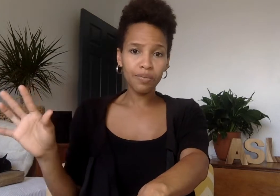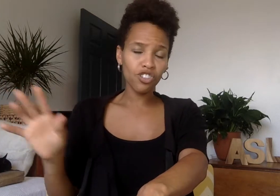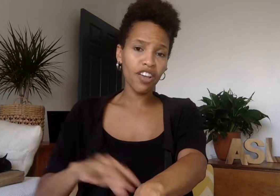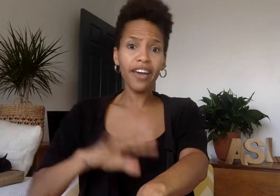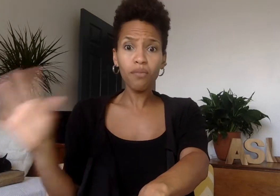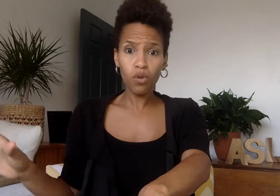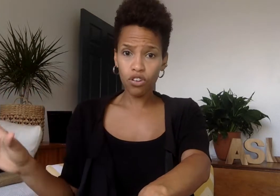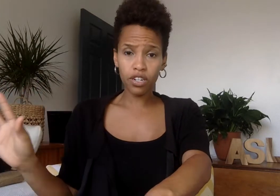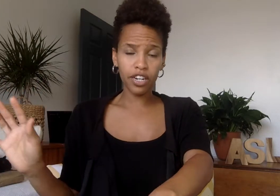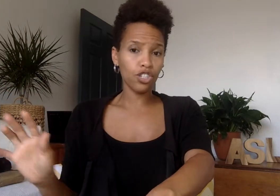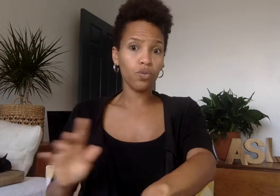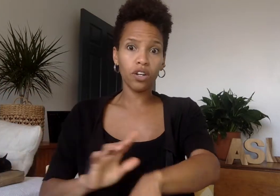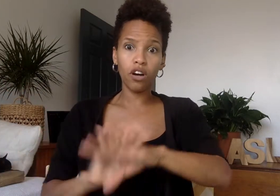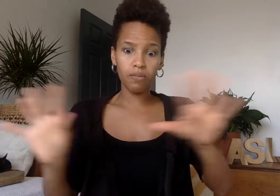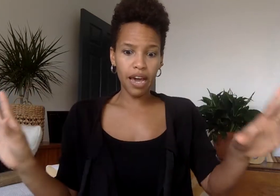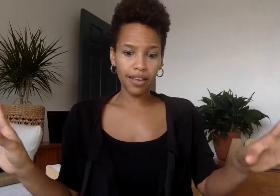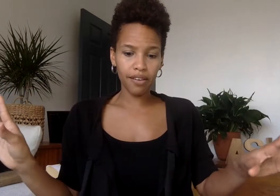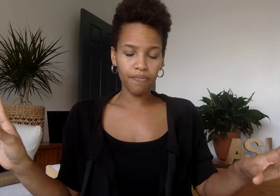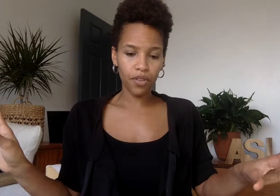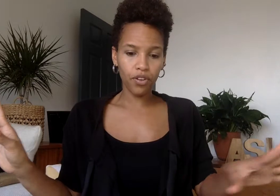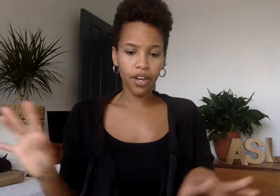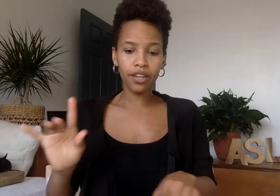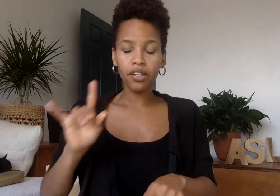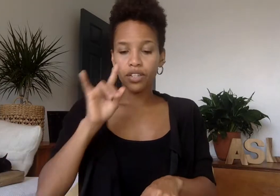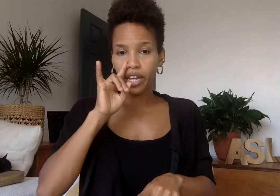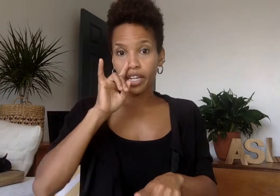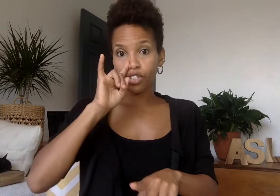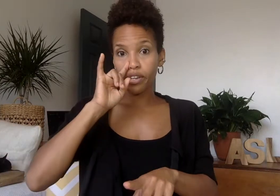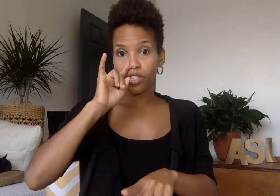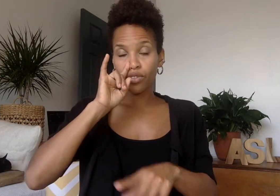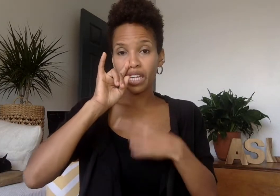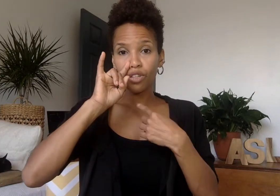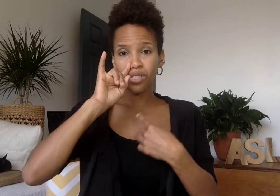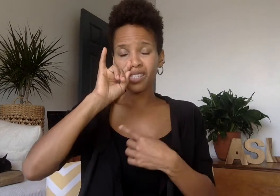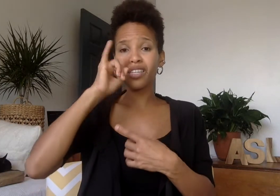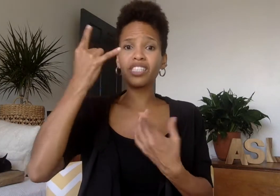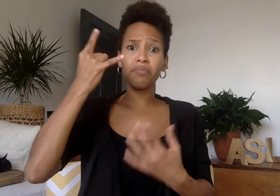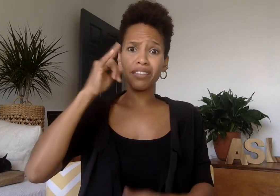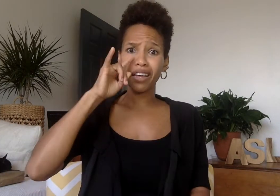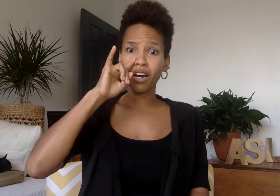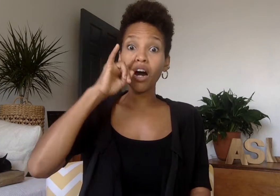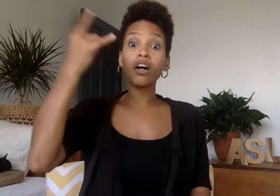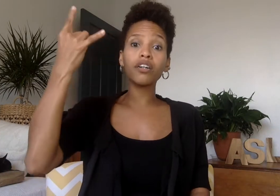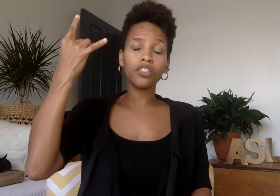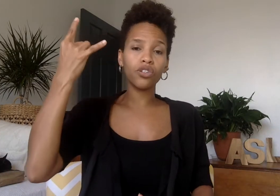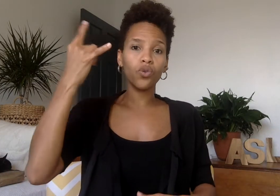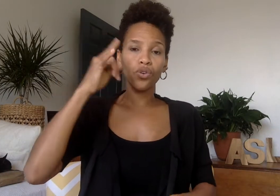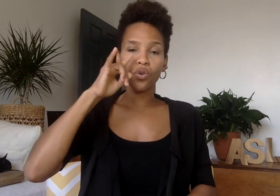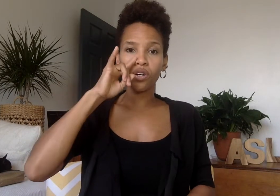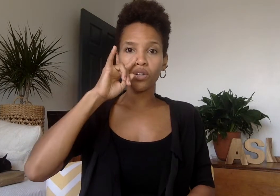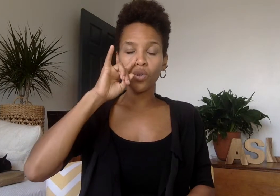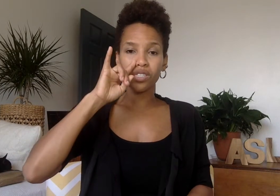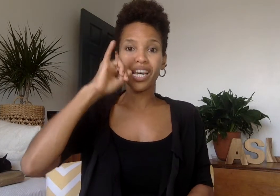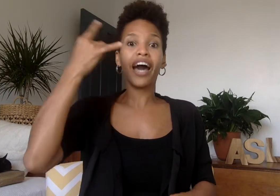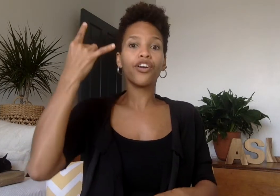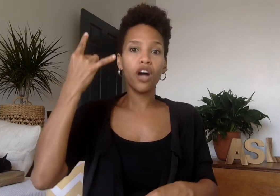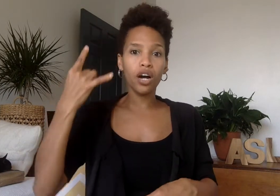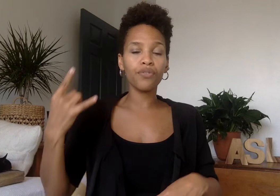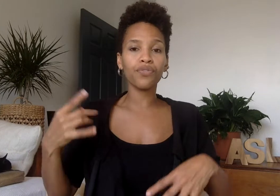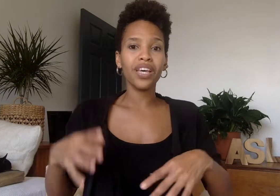transmission anymore. I just want an automatic. All right. And he uses this to mean like ugged or tired of